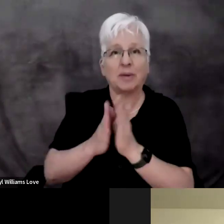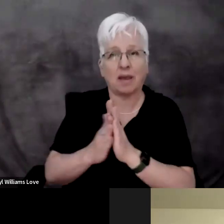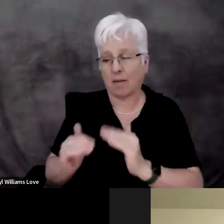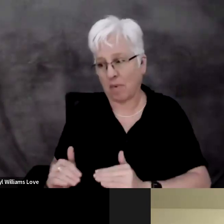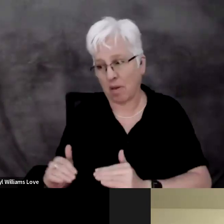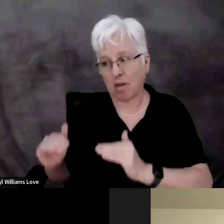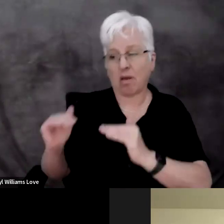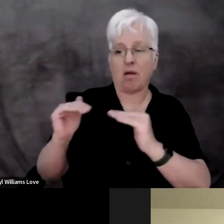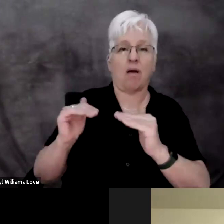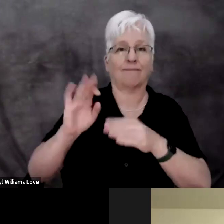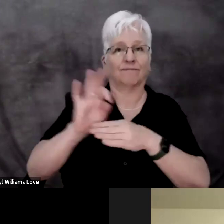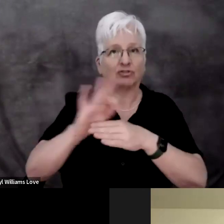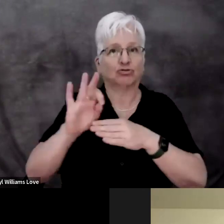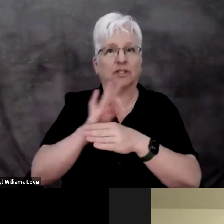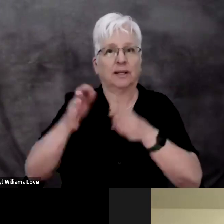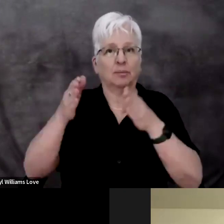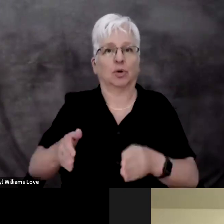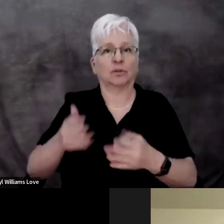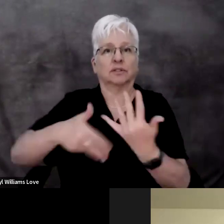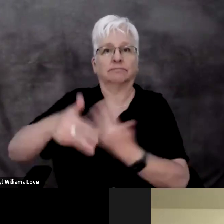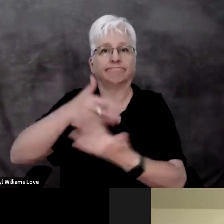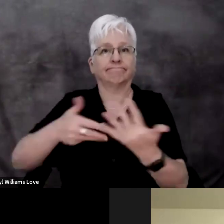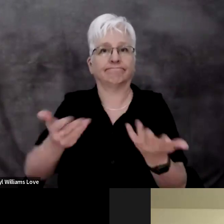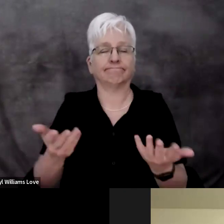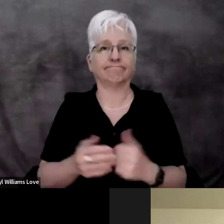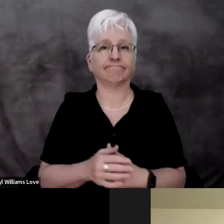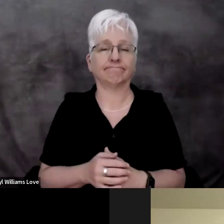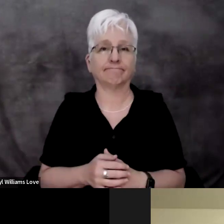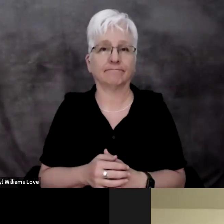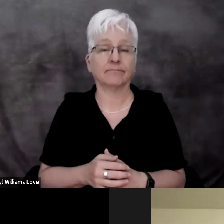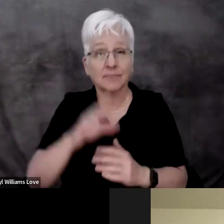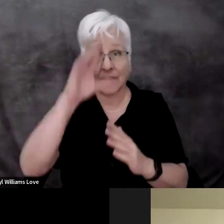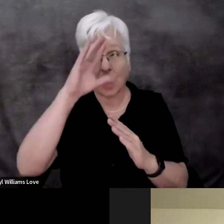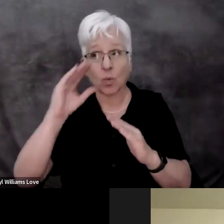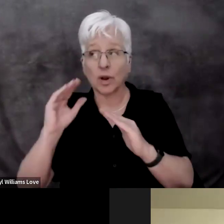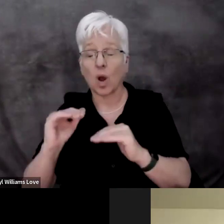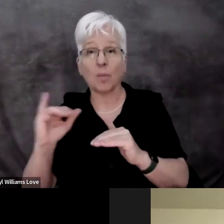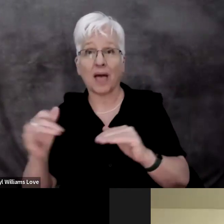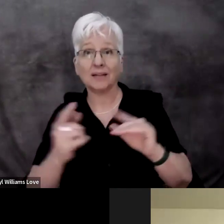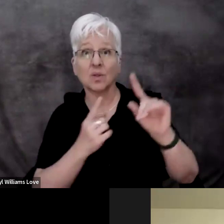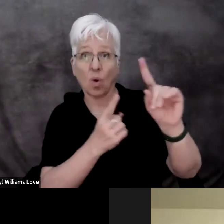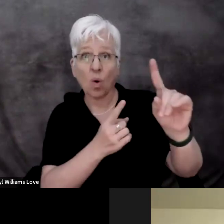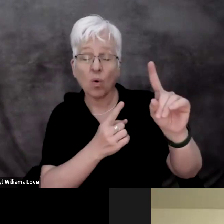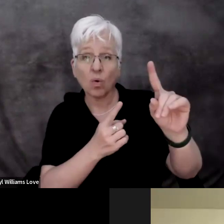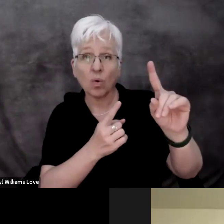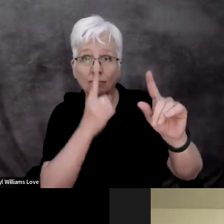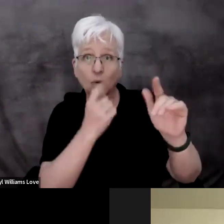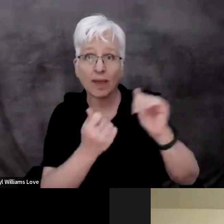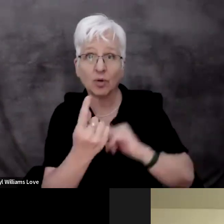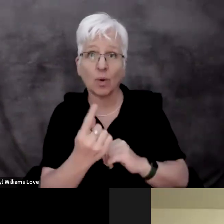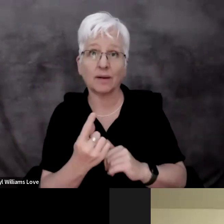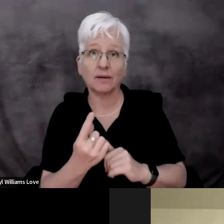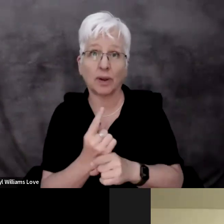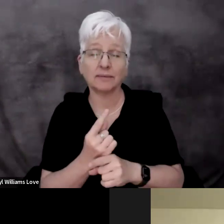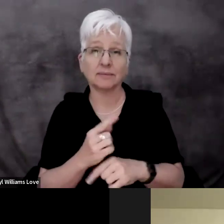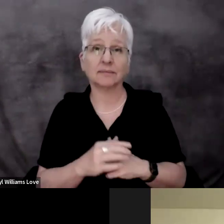functioning human being in society? Because I would hope that would be the ultimate goal for everybody, is